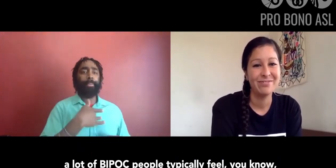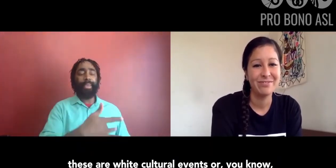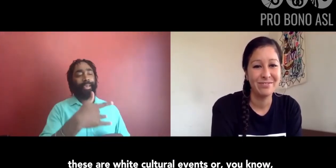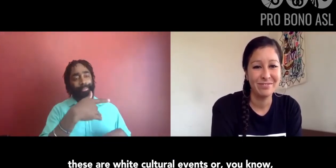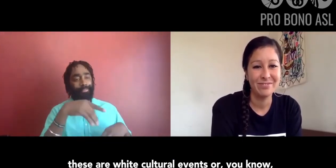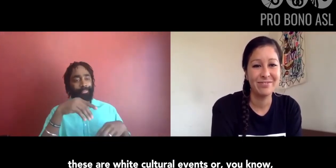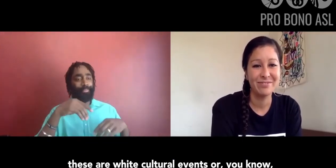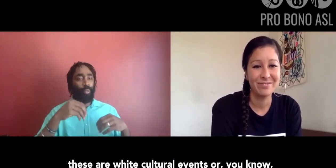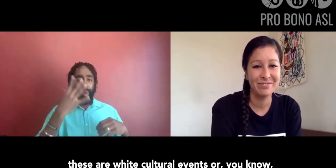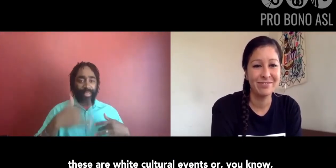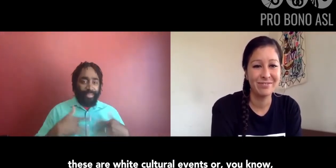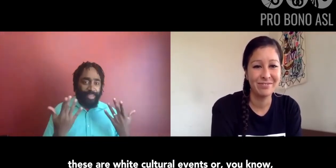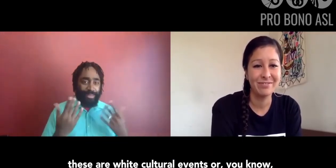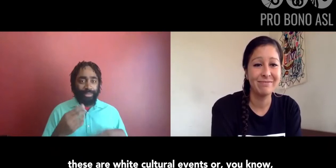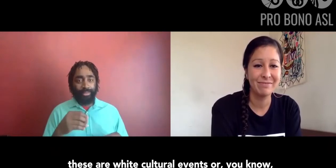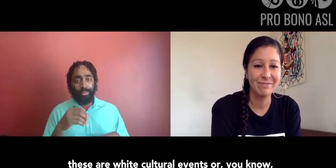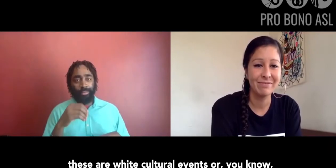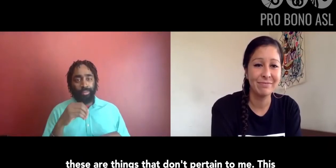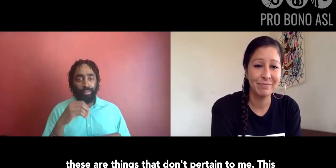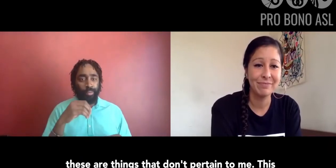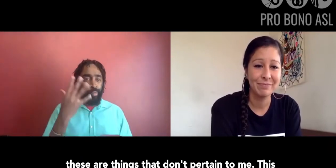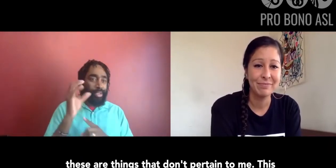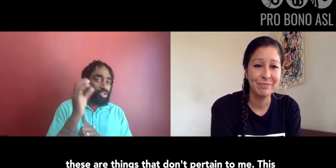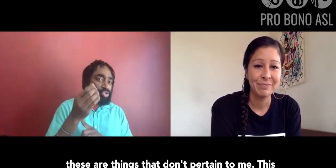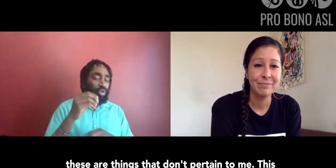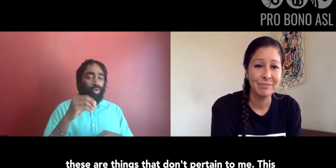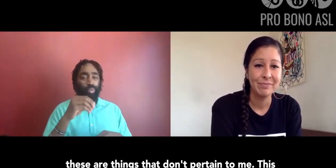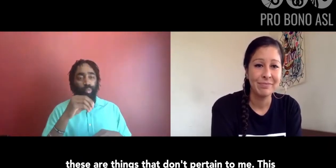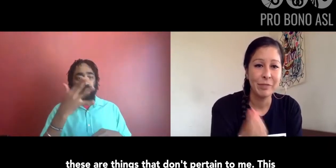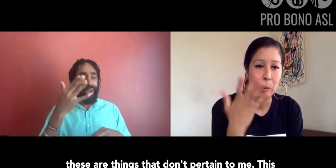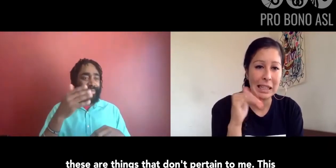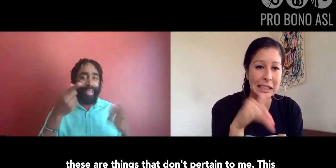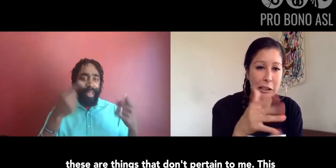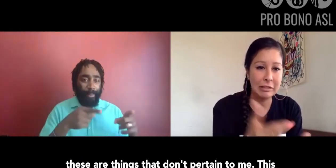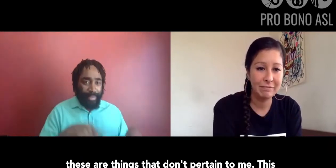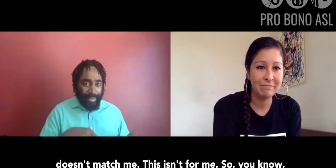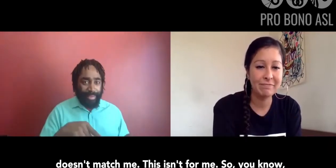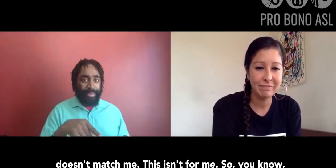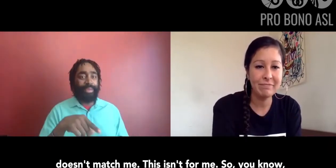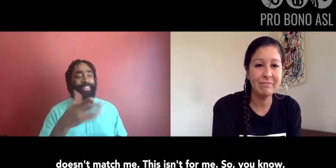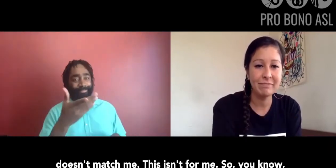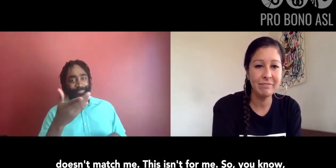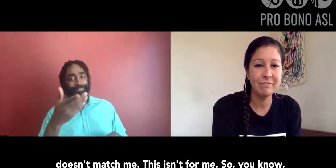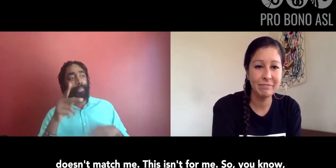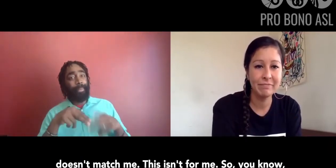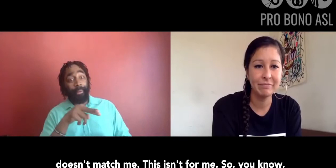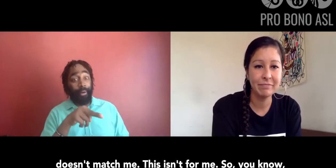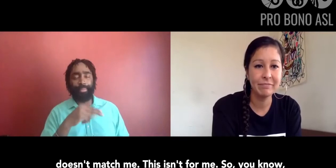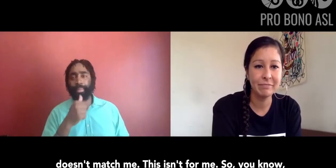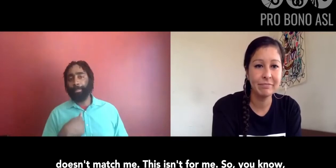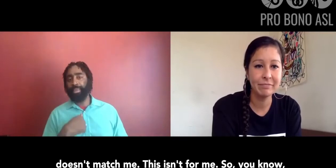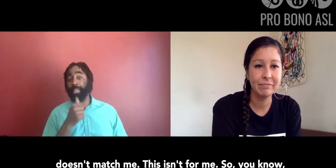feel, these are white cultural events, or, these are things that don't pertain to me. This doesn't match me. This isn't for me.